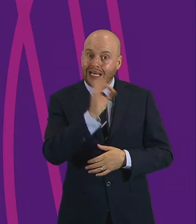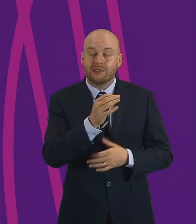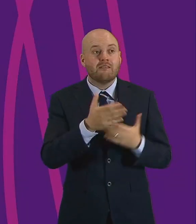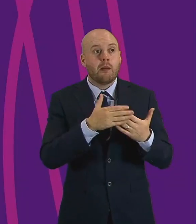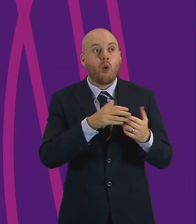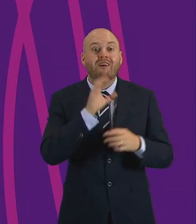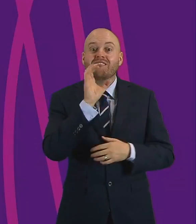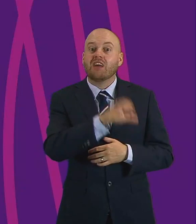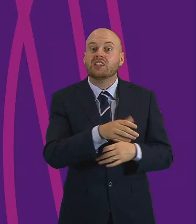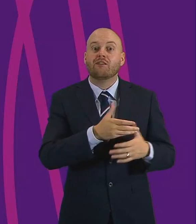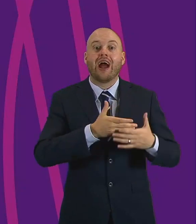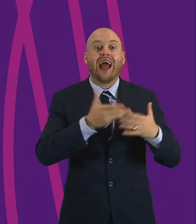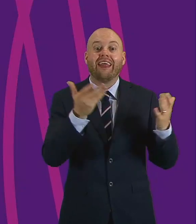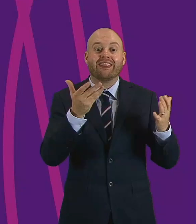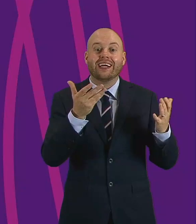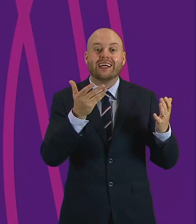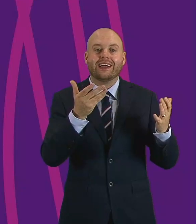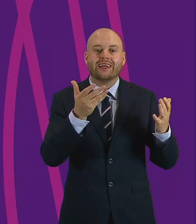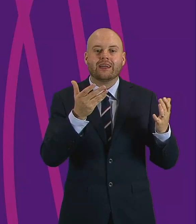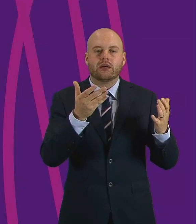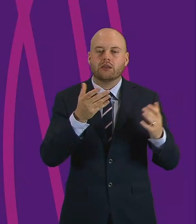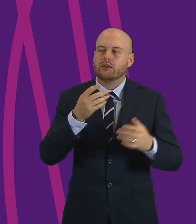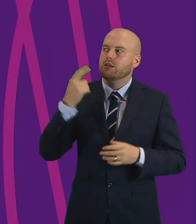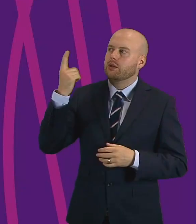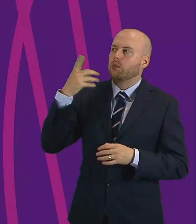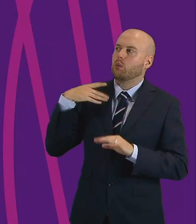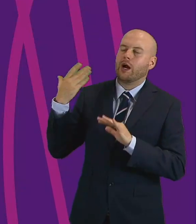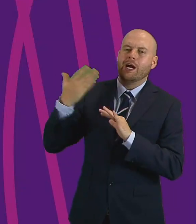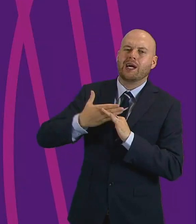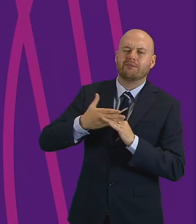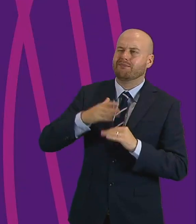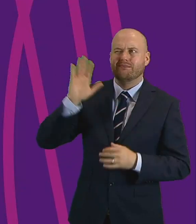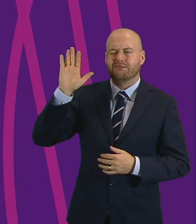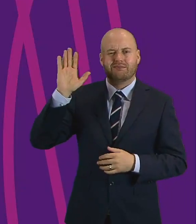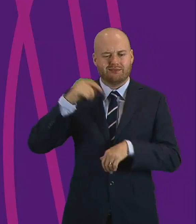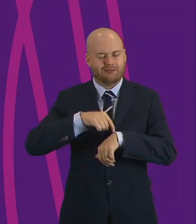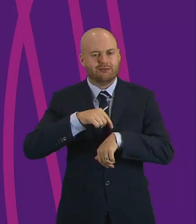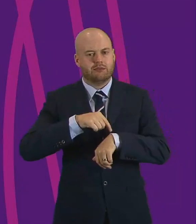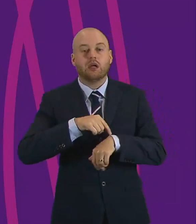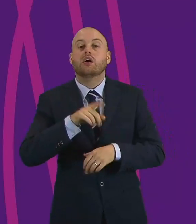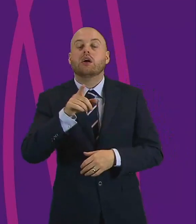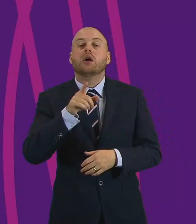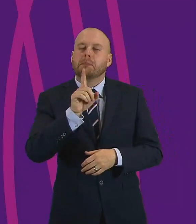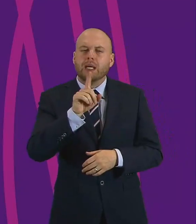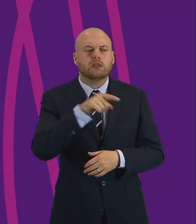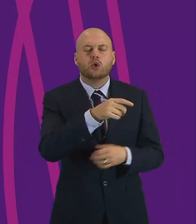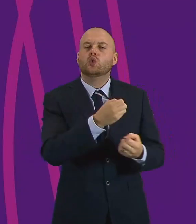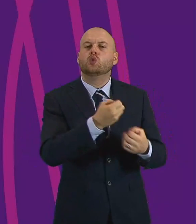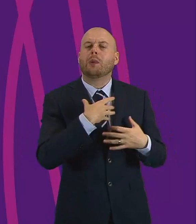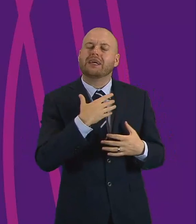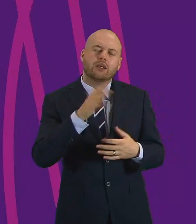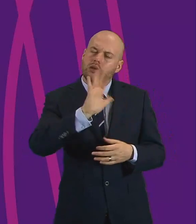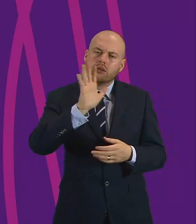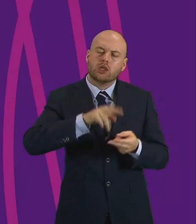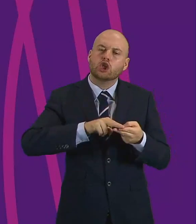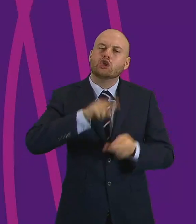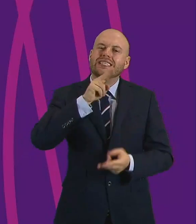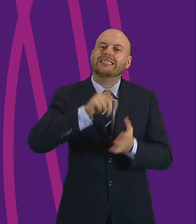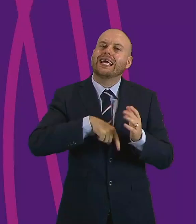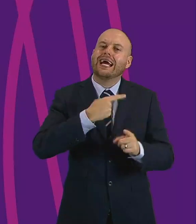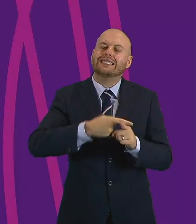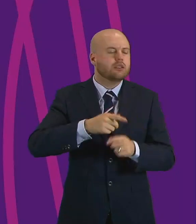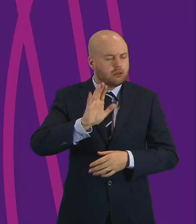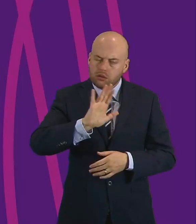me not, I've got 1 minute and 1.5 minutes, but he told me not to raise taxes for it, and that's fair enough. That is his right to make